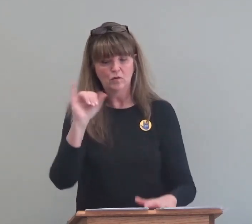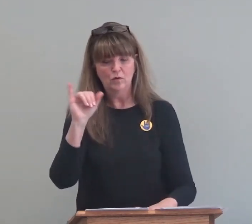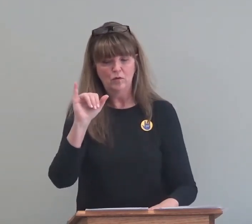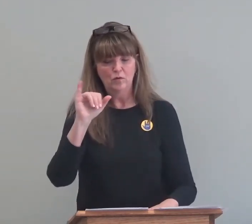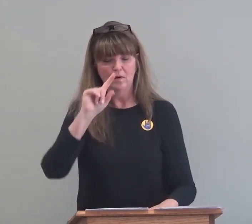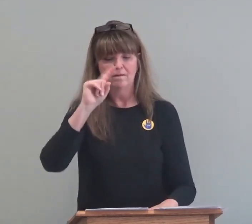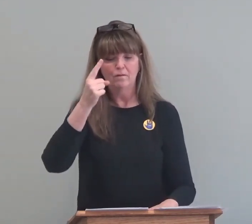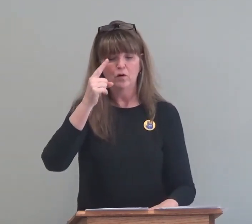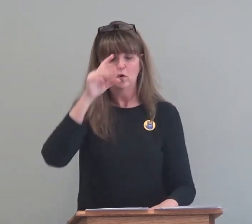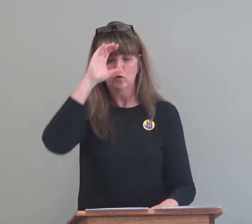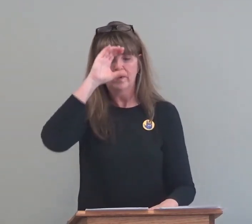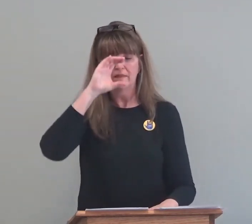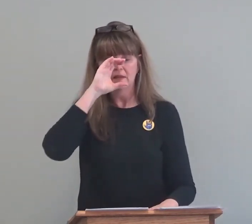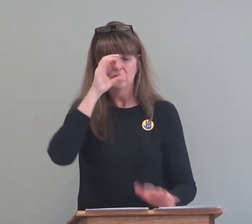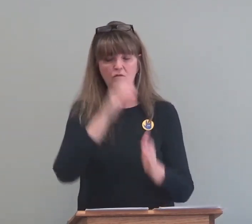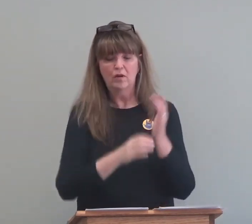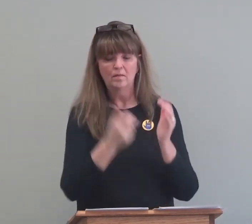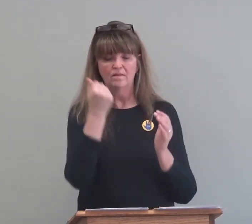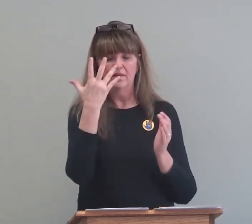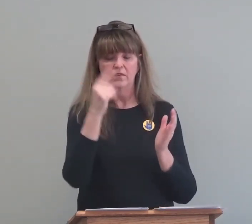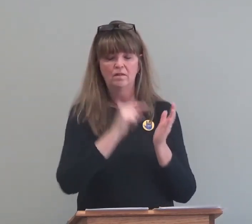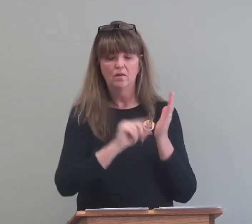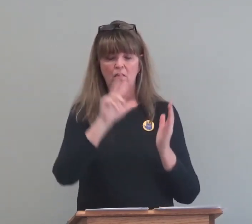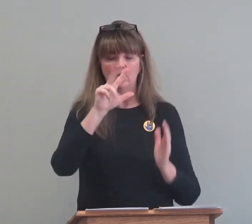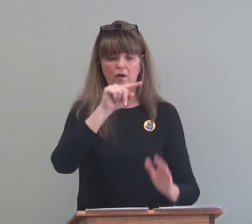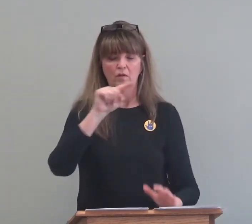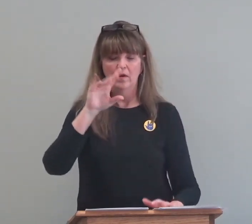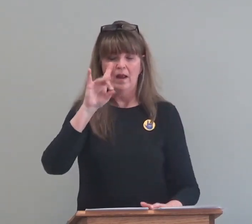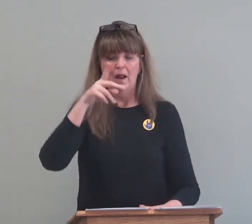They have eyewitnesses as well. In 1 Corinthians chapter 15,